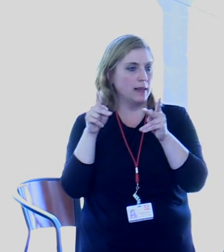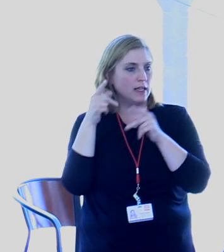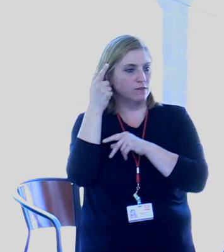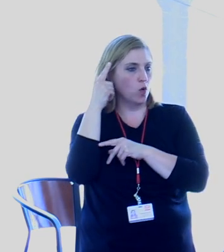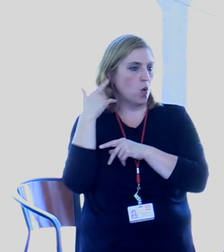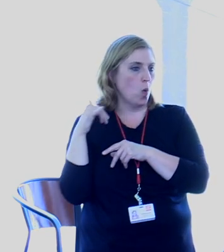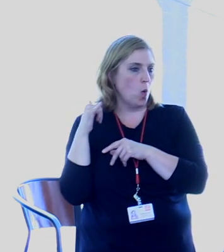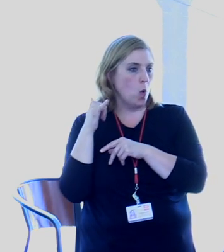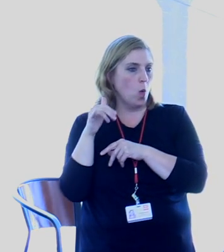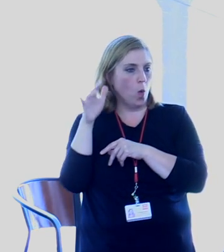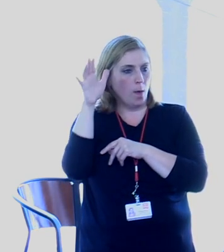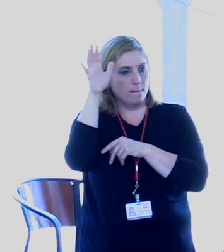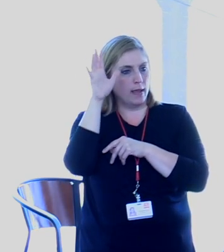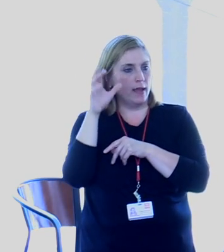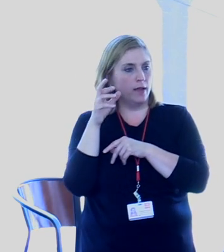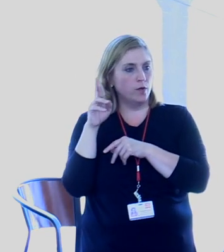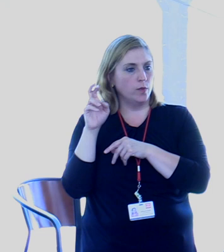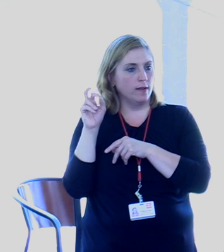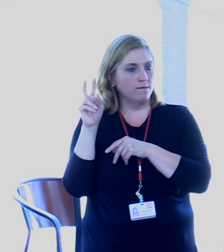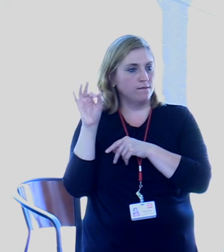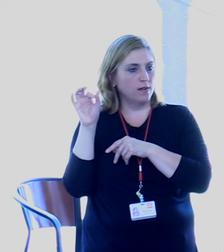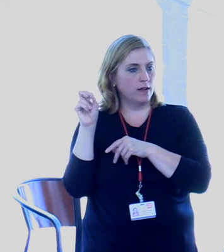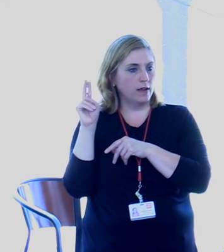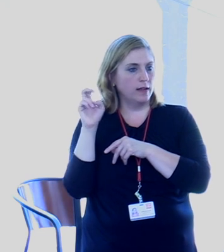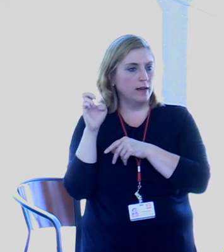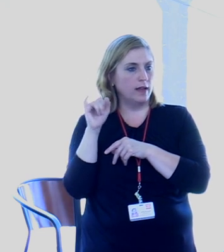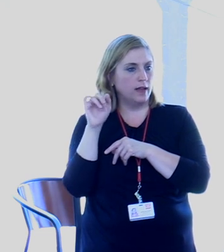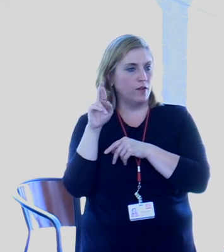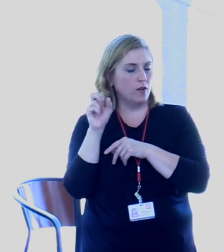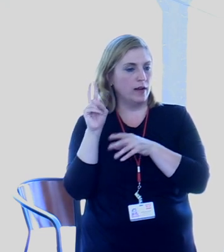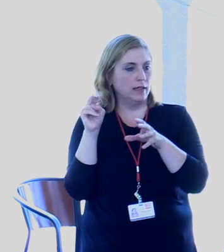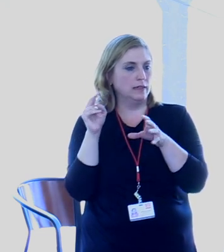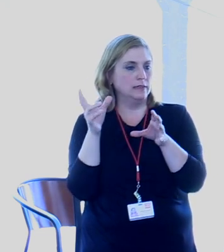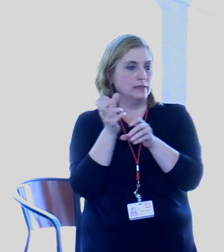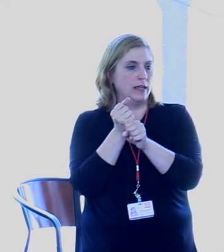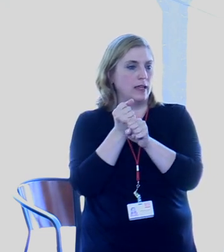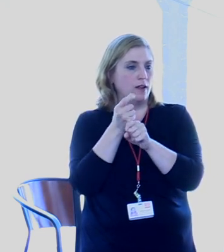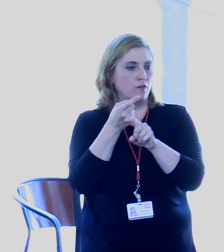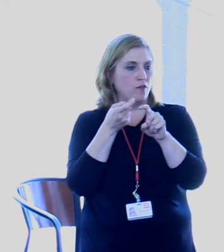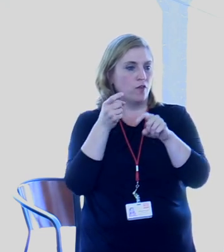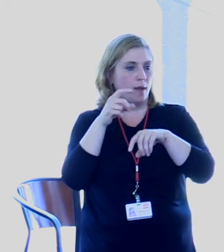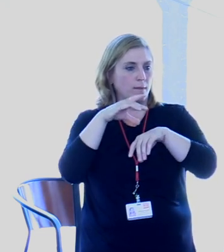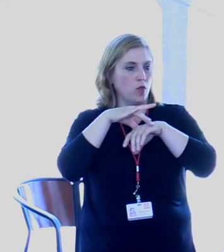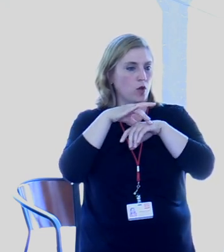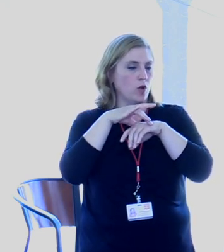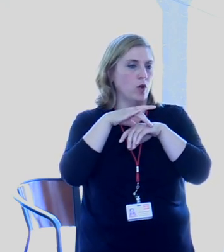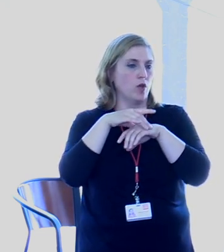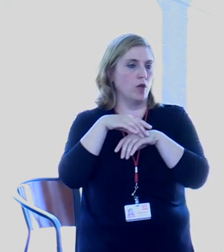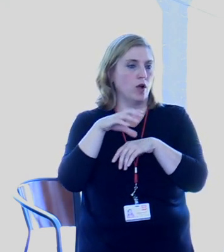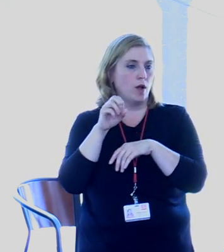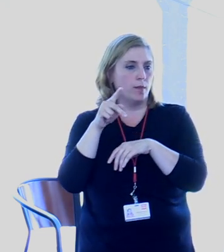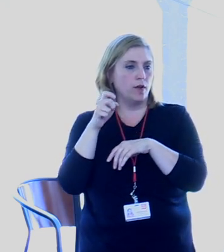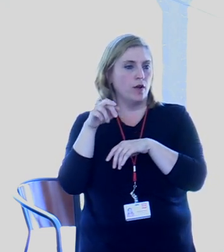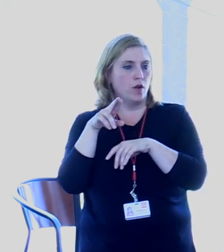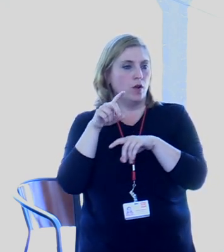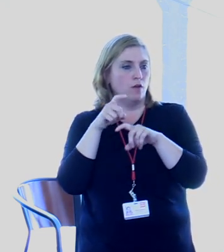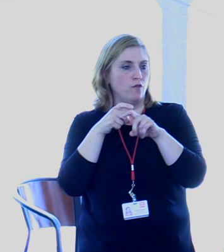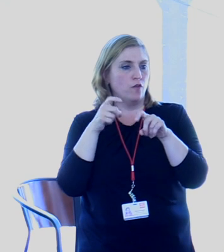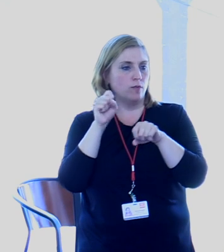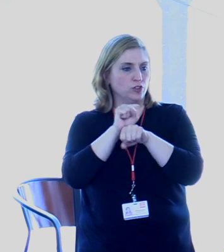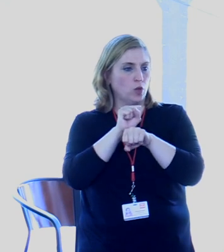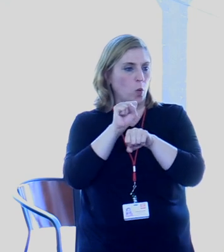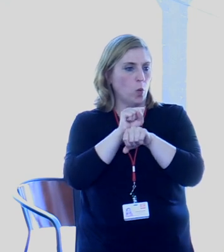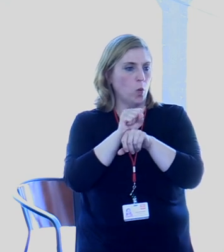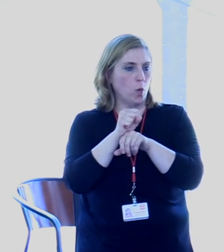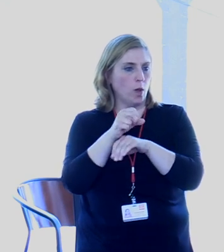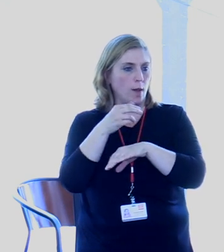gold which men refine. Iron is taken from the earth and copper is melted out of stone. The earth, though out of it comes